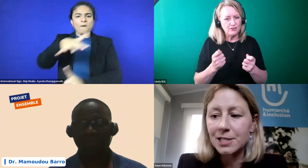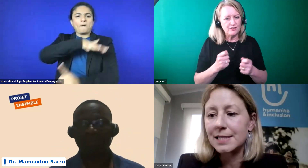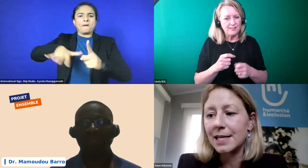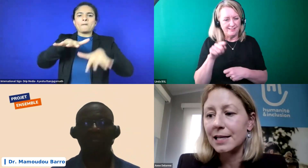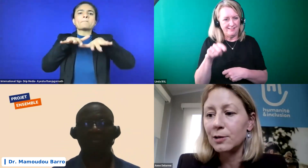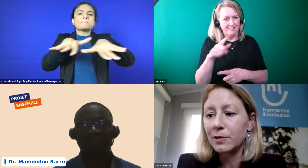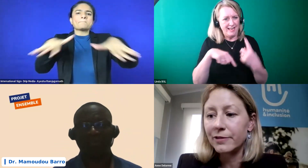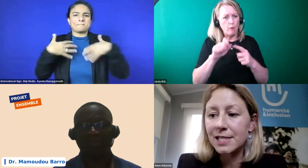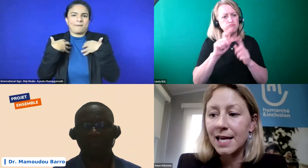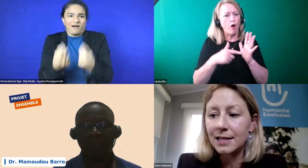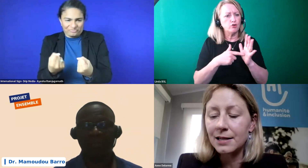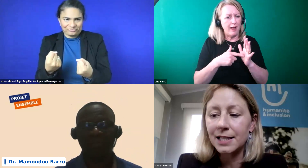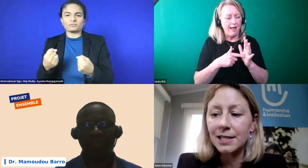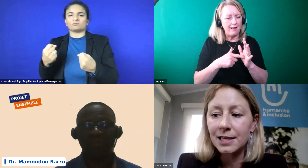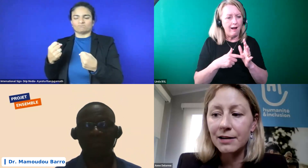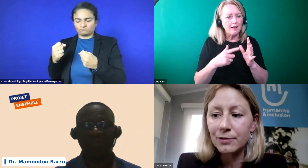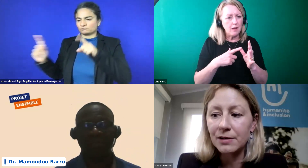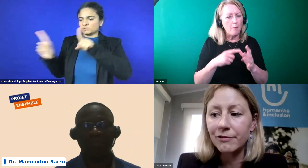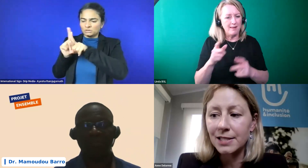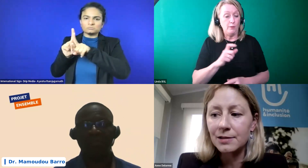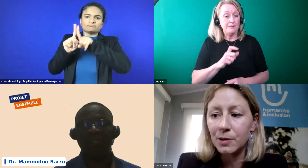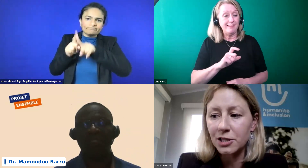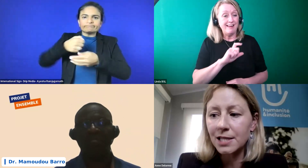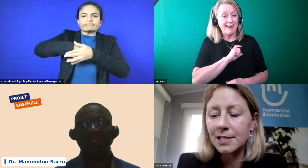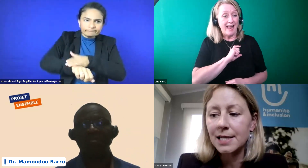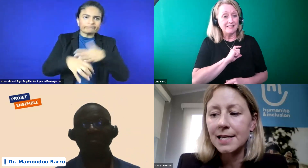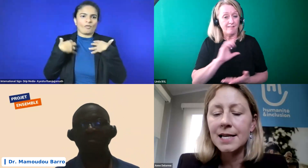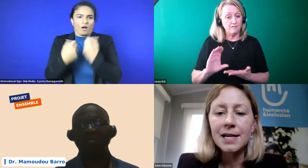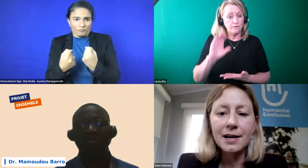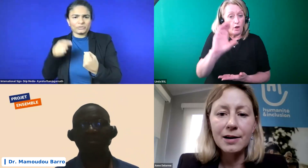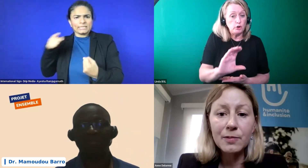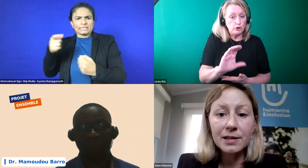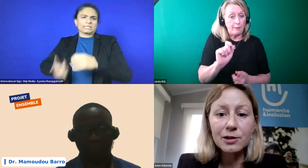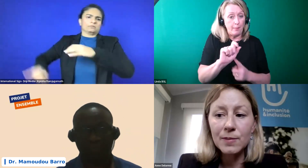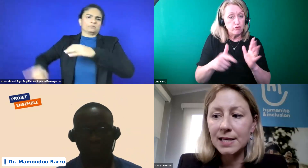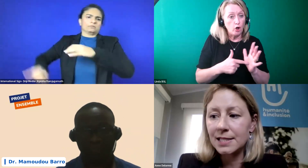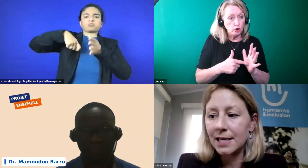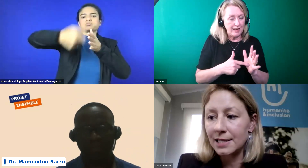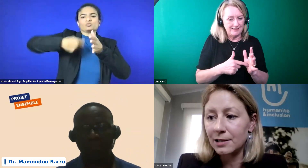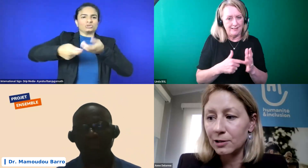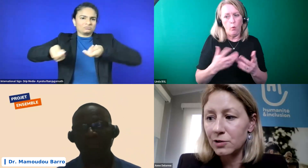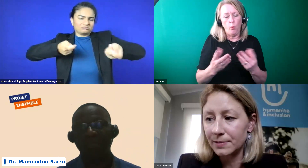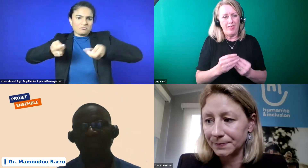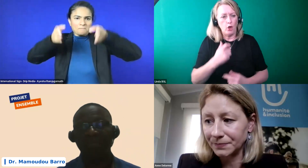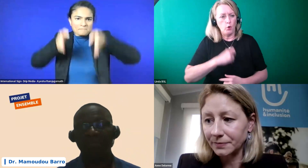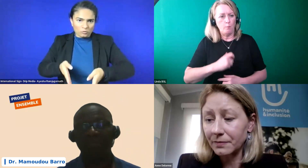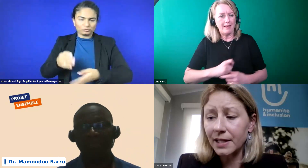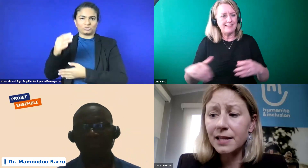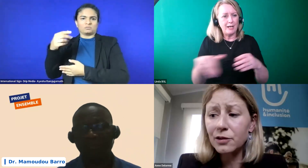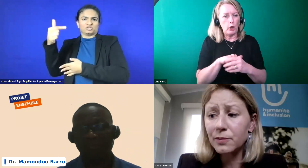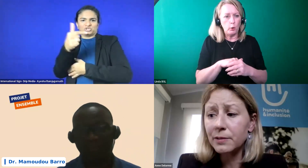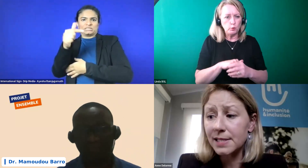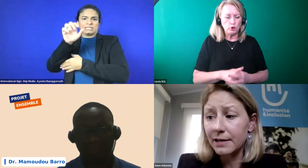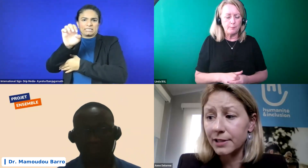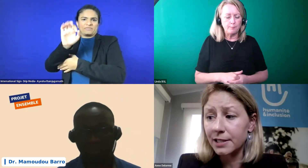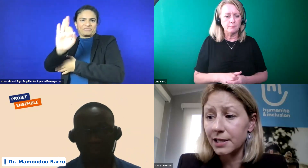Ensemble, which is a Global Affairs Canada, a Canadian government-funded project with humanity and inclusion